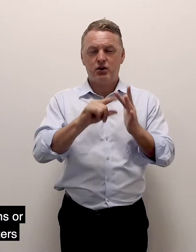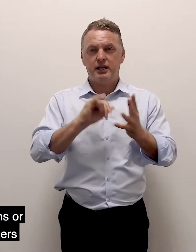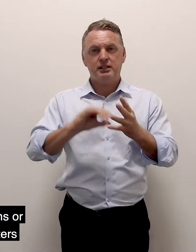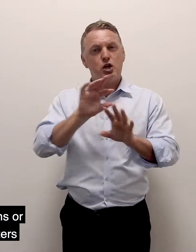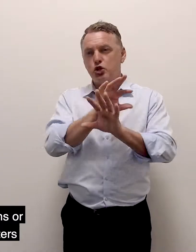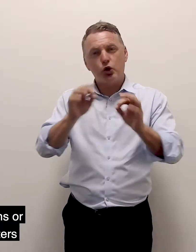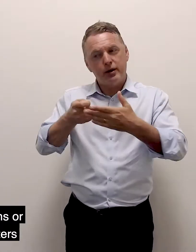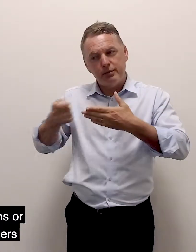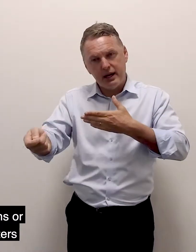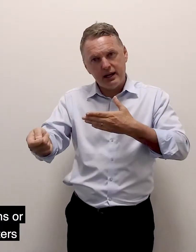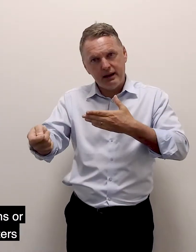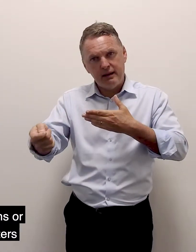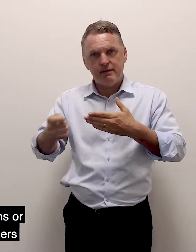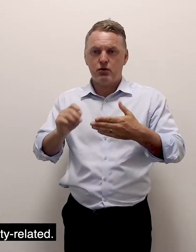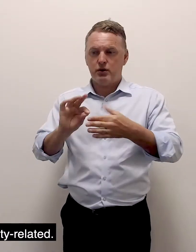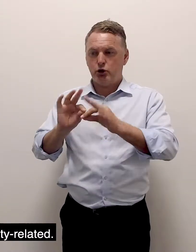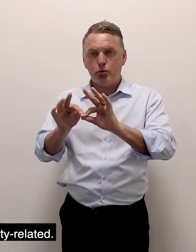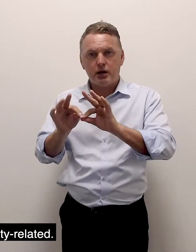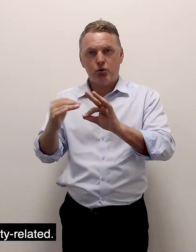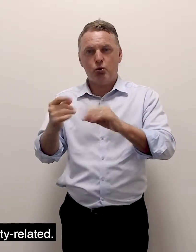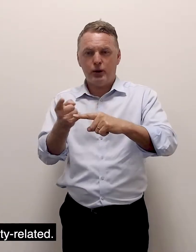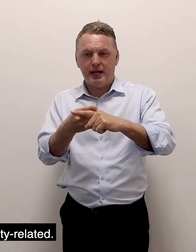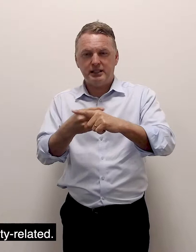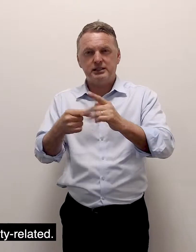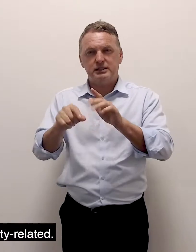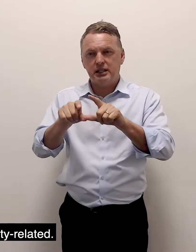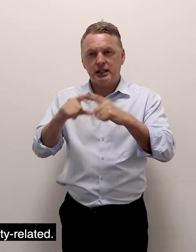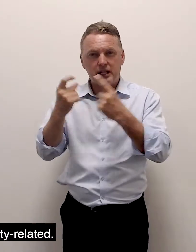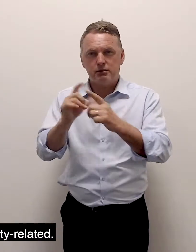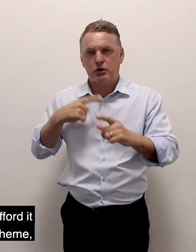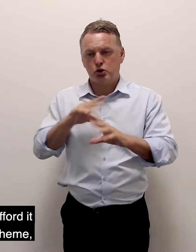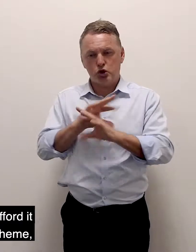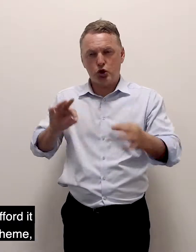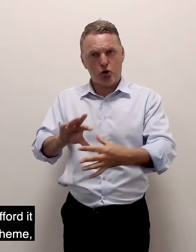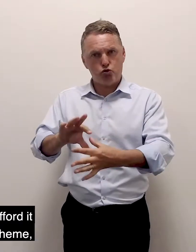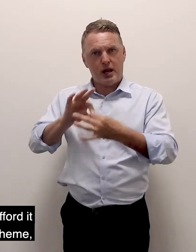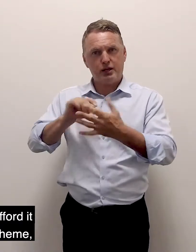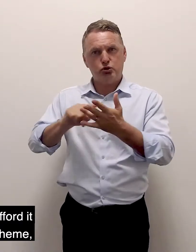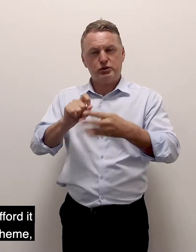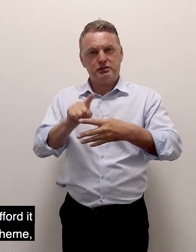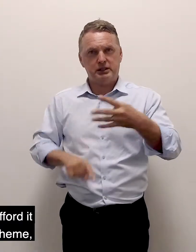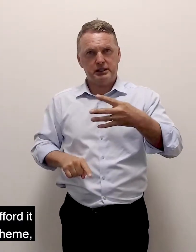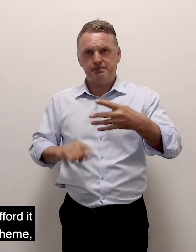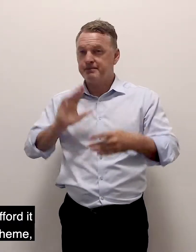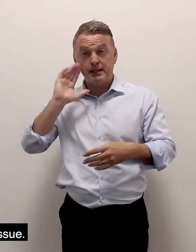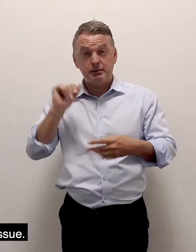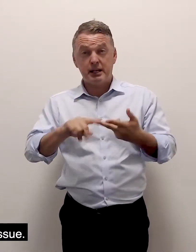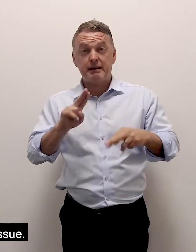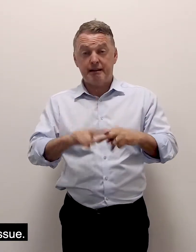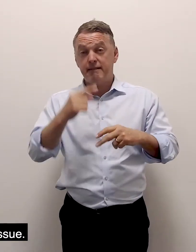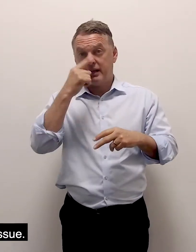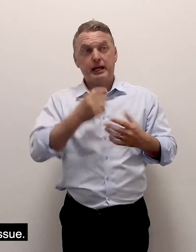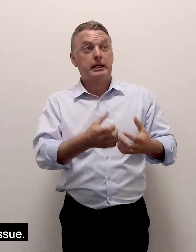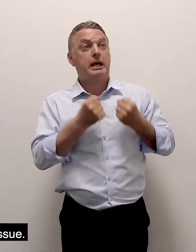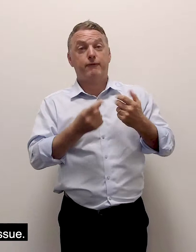English lessons or English interpreters because it's not disability related. Whether she can afford it through another scheme, that's a